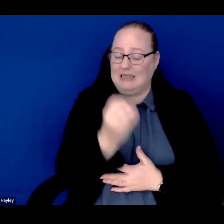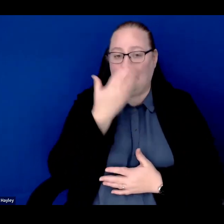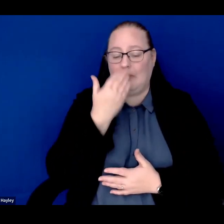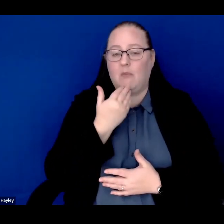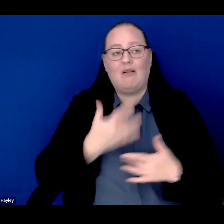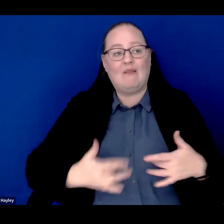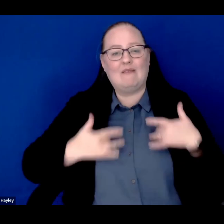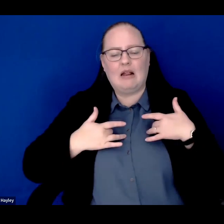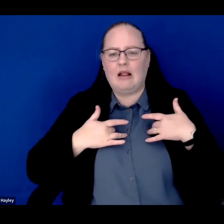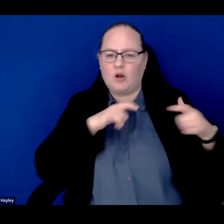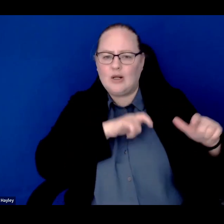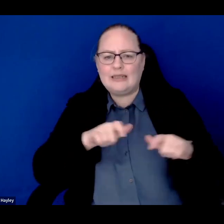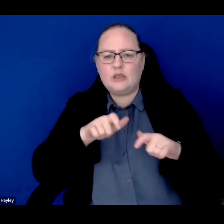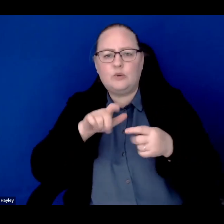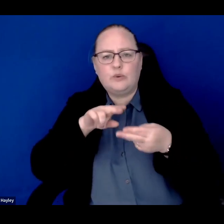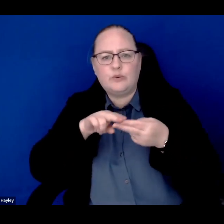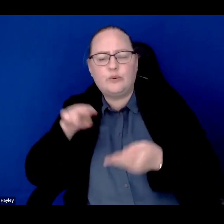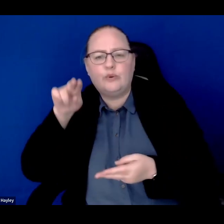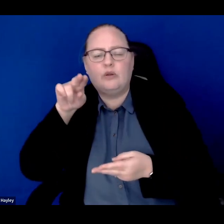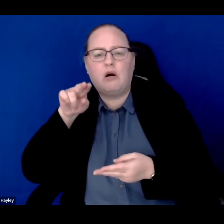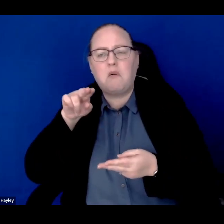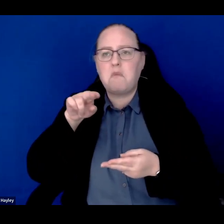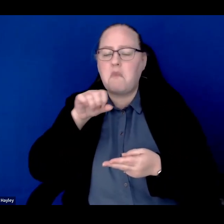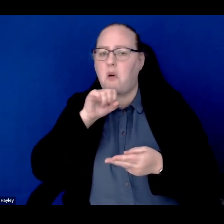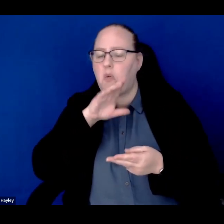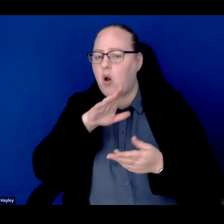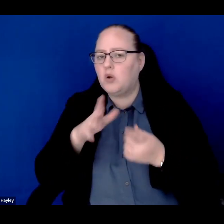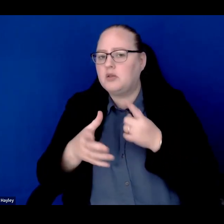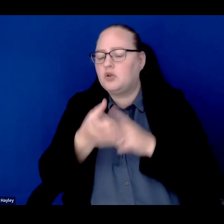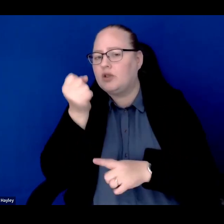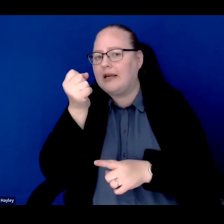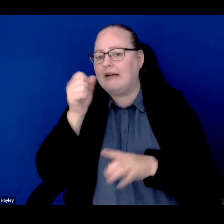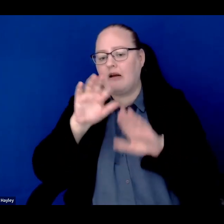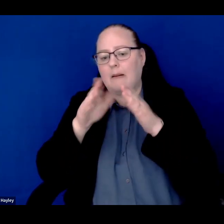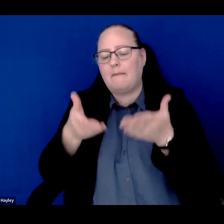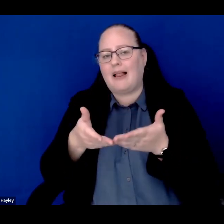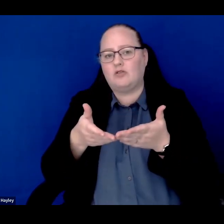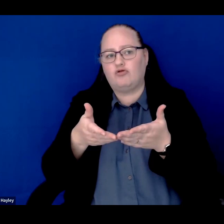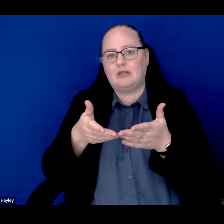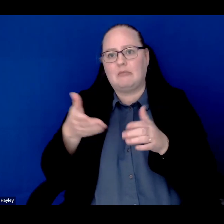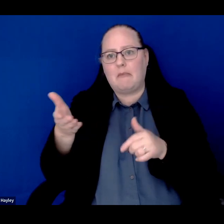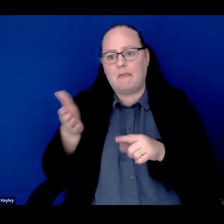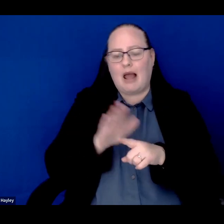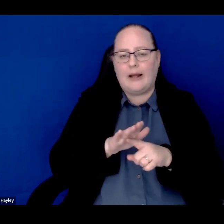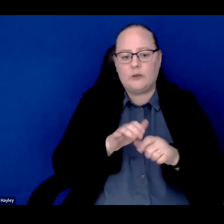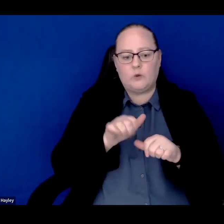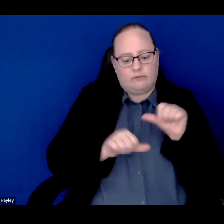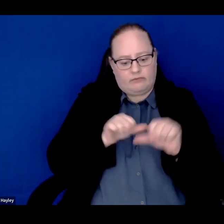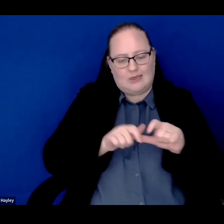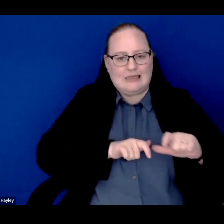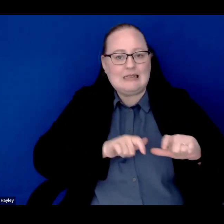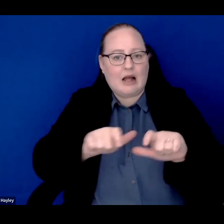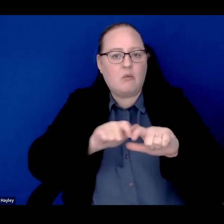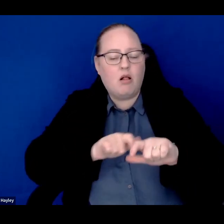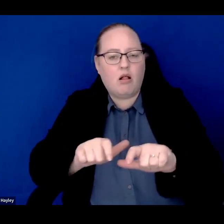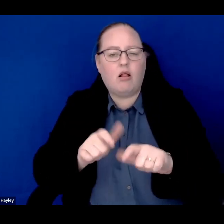the pathway to come back within planetary boundaries. And that, to me, that really raises an ethical question of how we should act in the